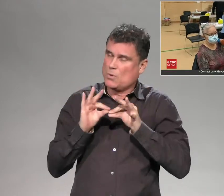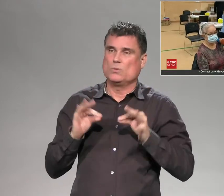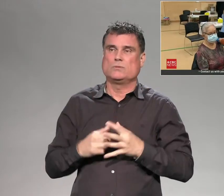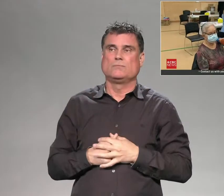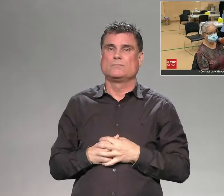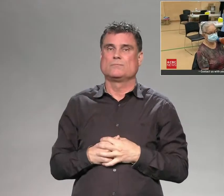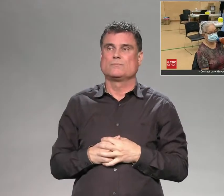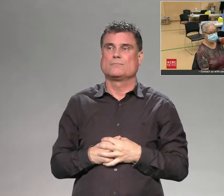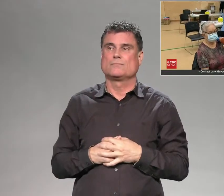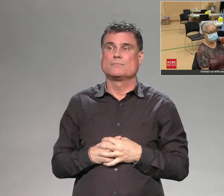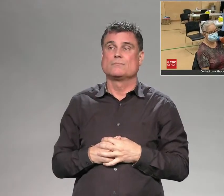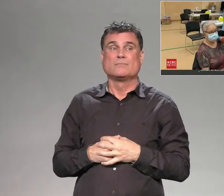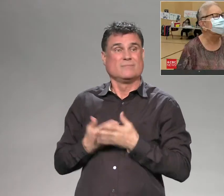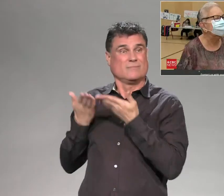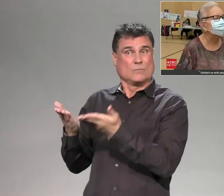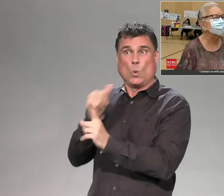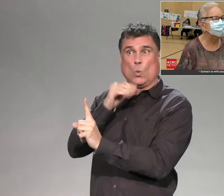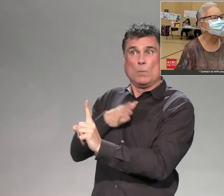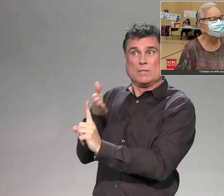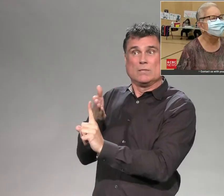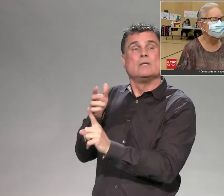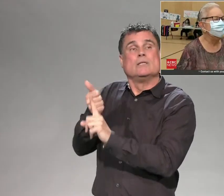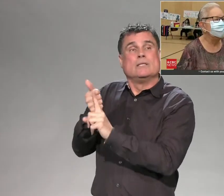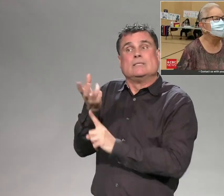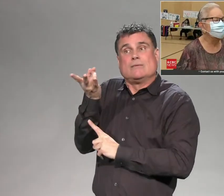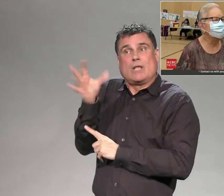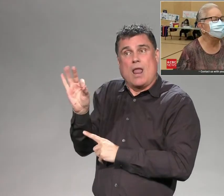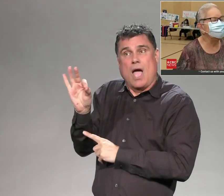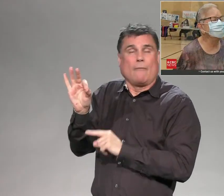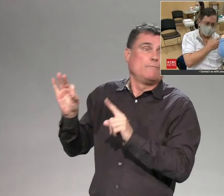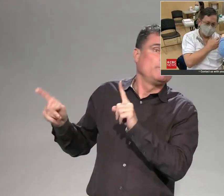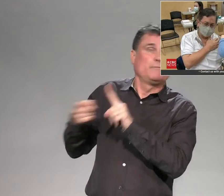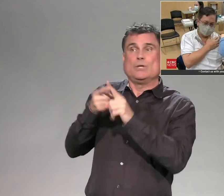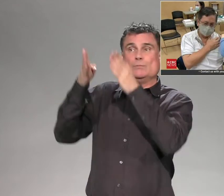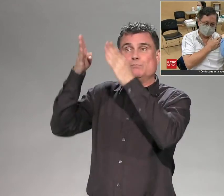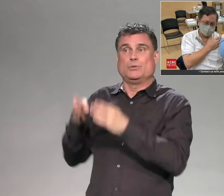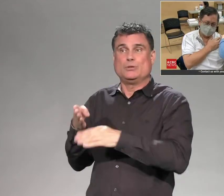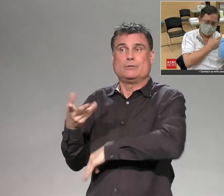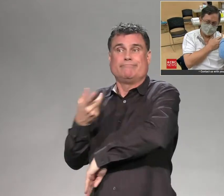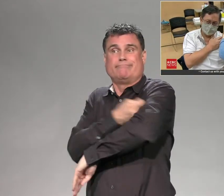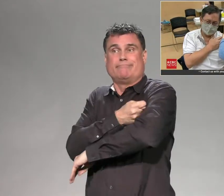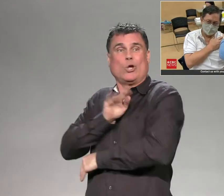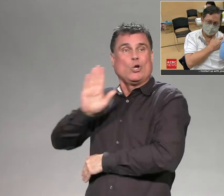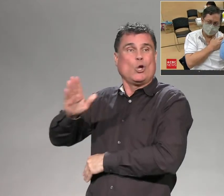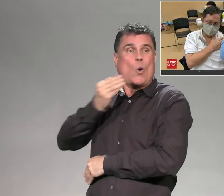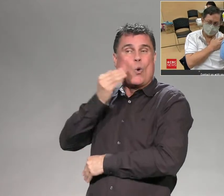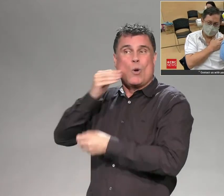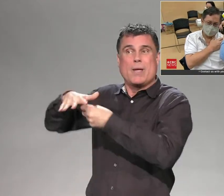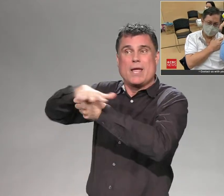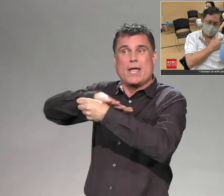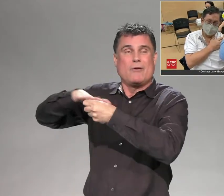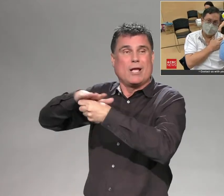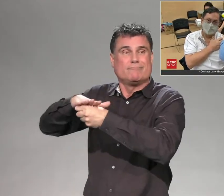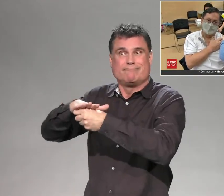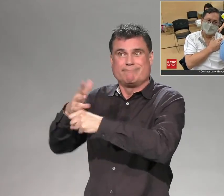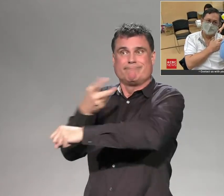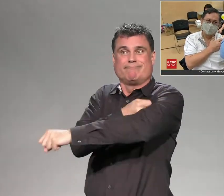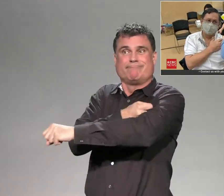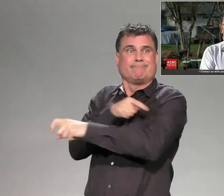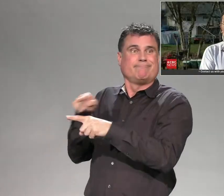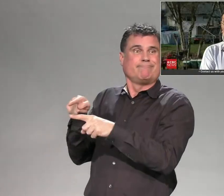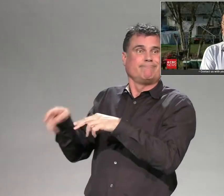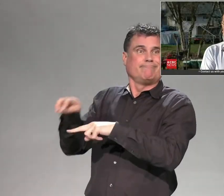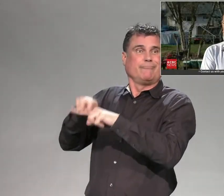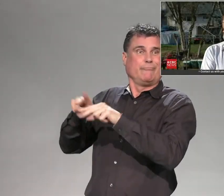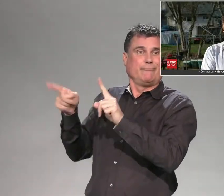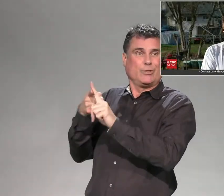the first to be vaccinated here. Good. Great. And Katzie councillor Rick Bailey was equally relieved.